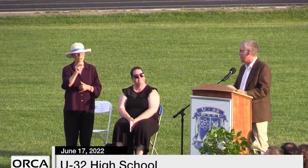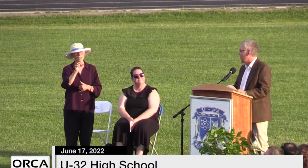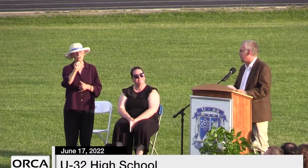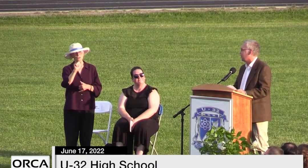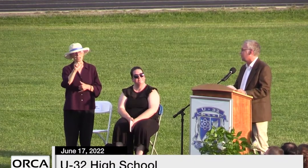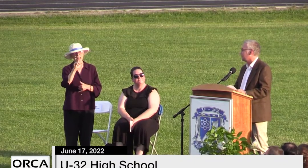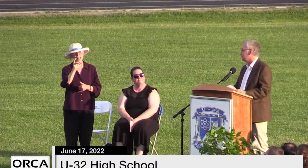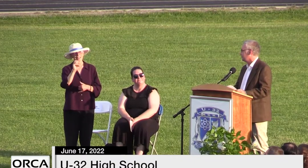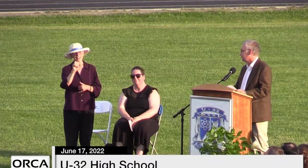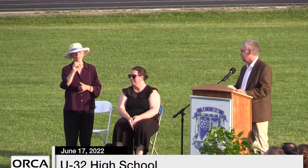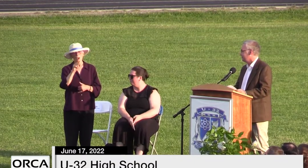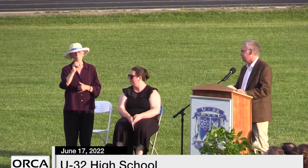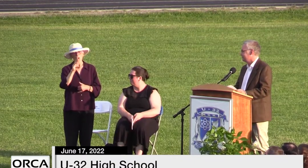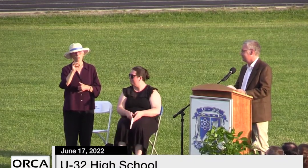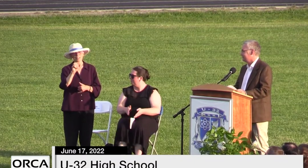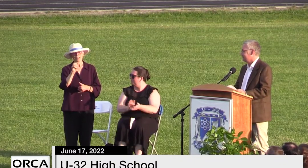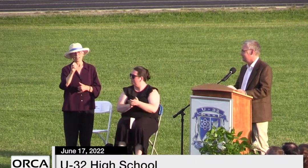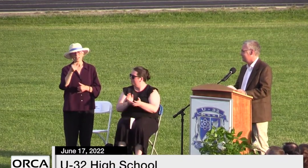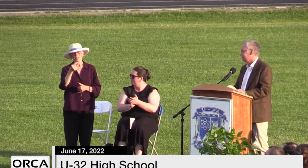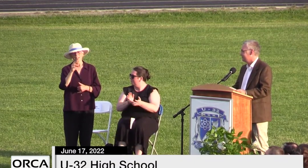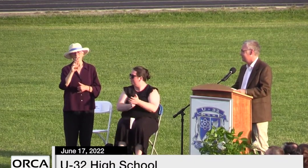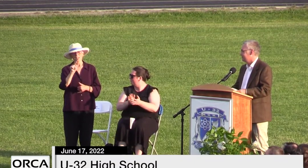Marie Guthrie.